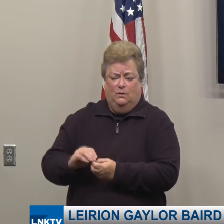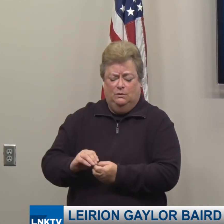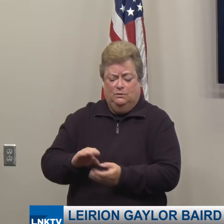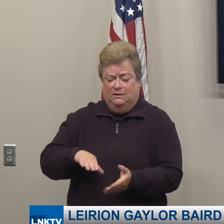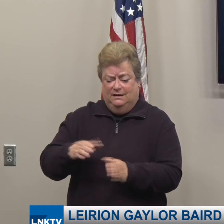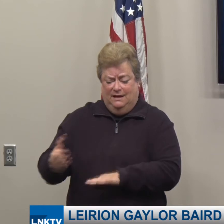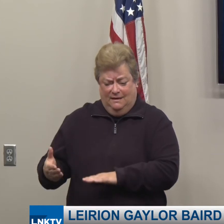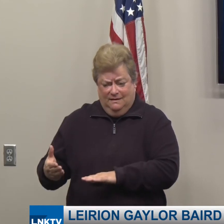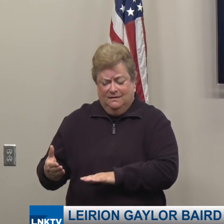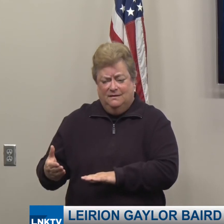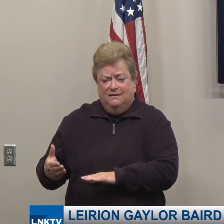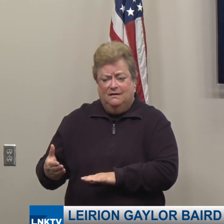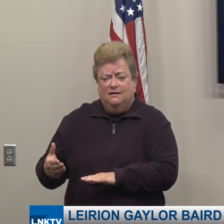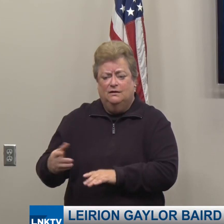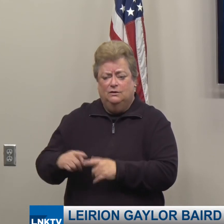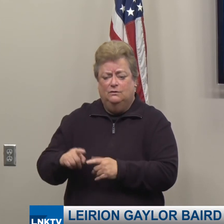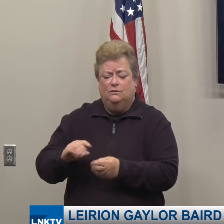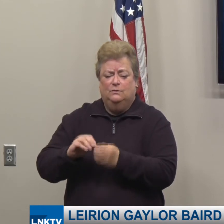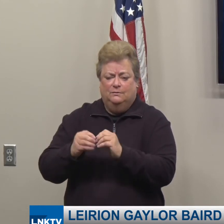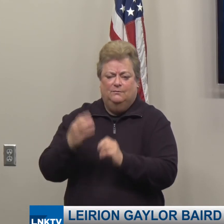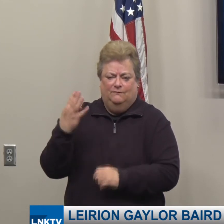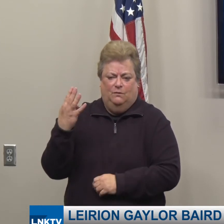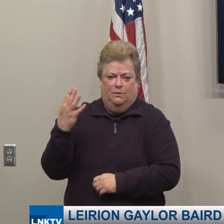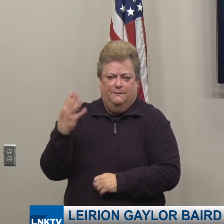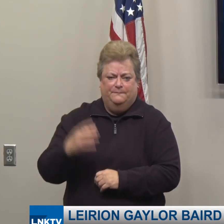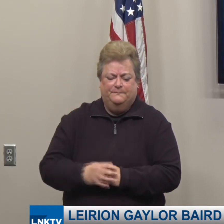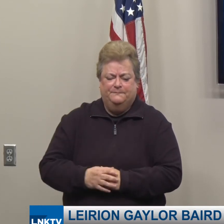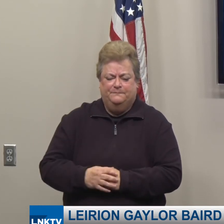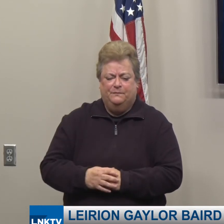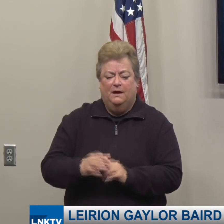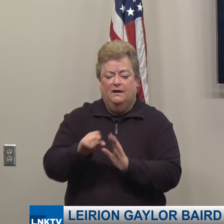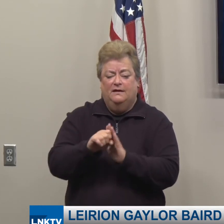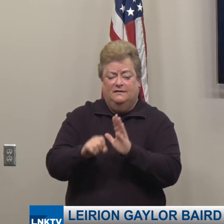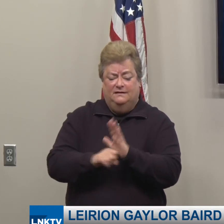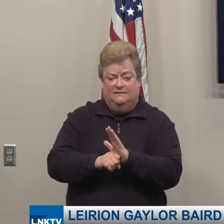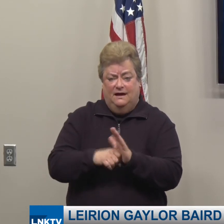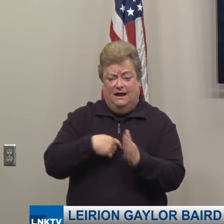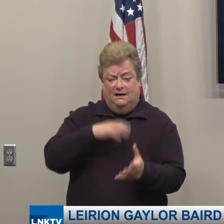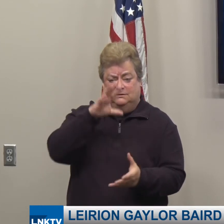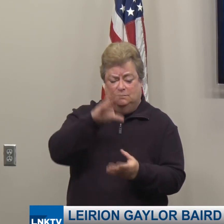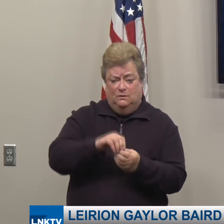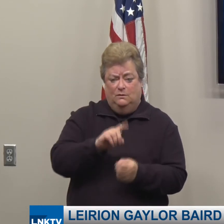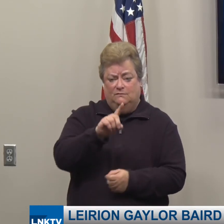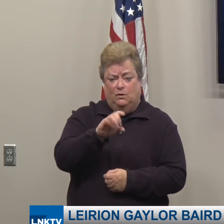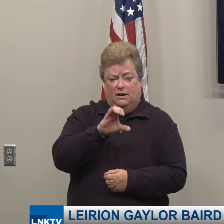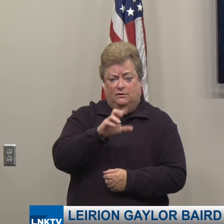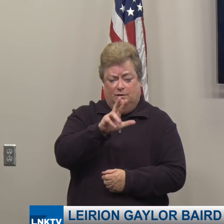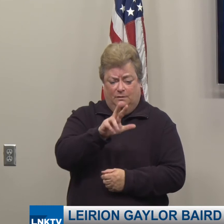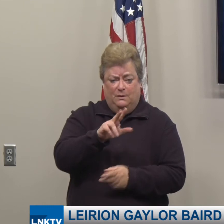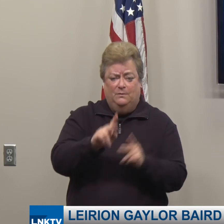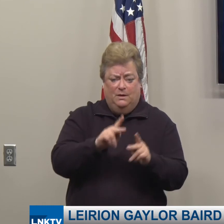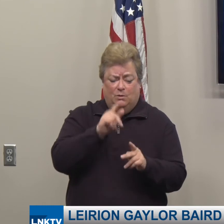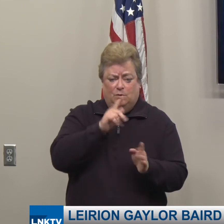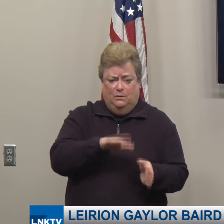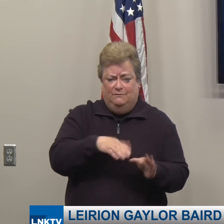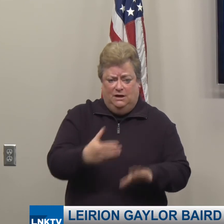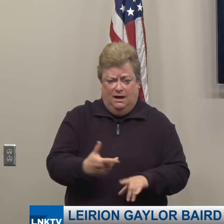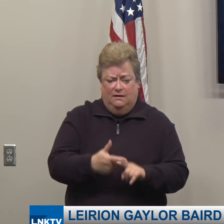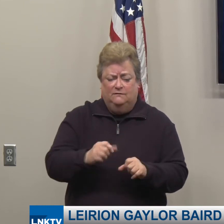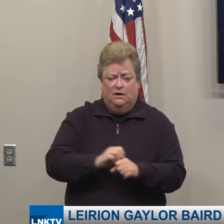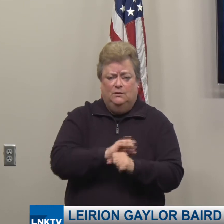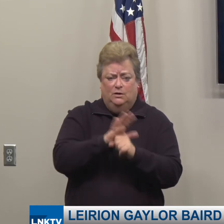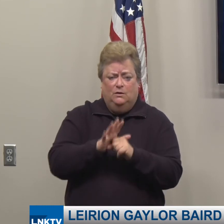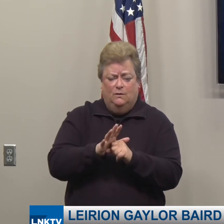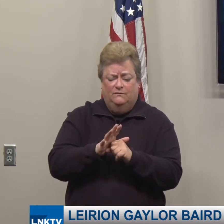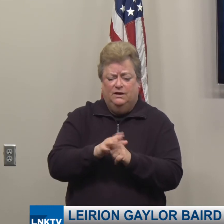death toll in Lancaster County to 4. The state is reporting a total of 103 people lost to COVID-19.